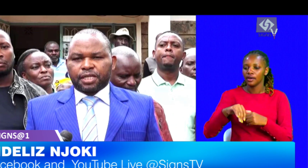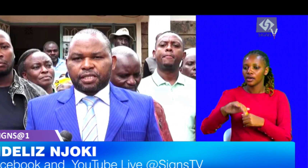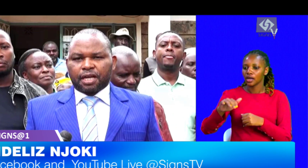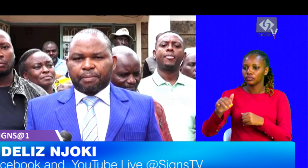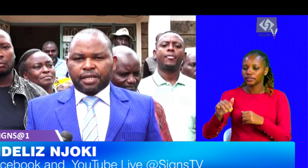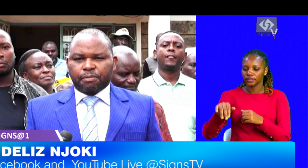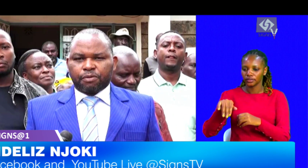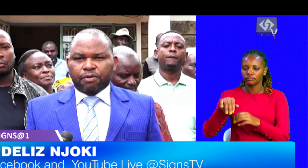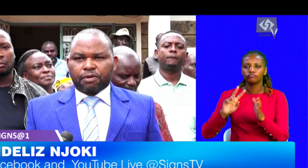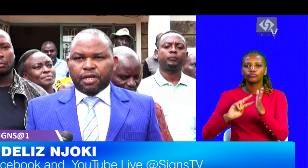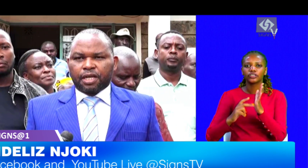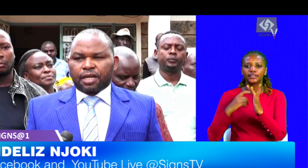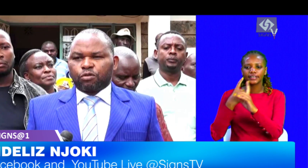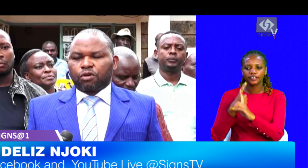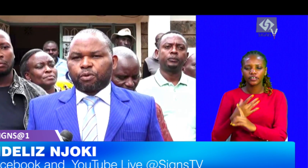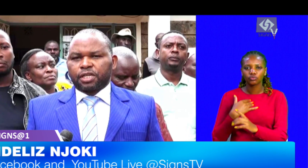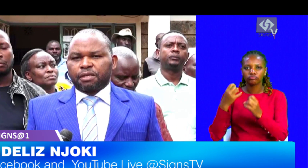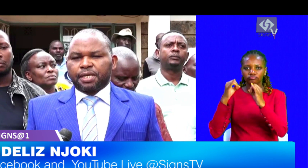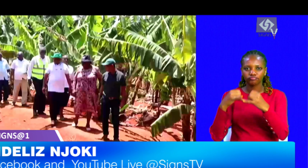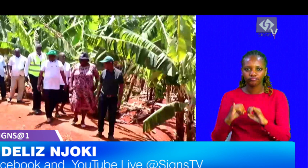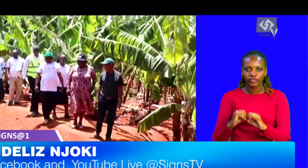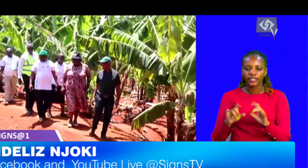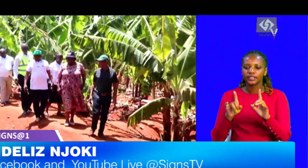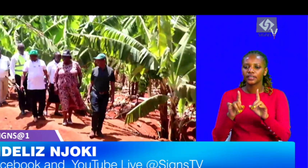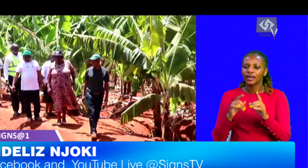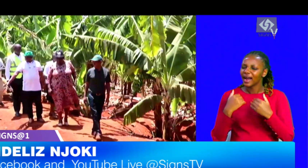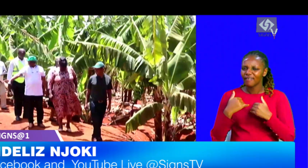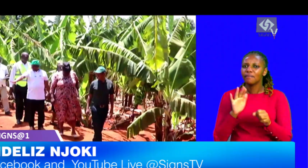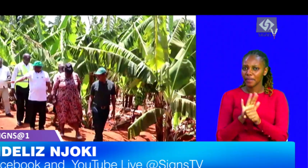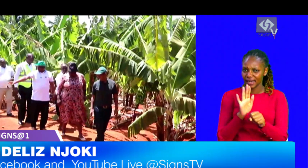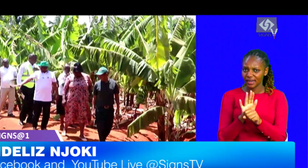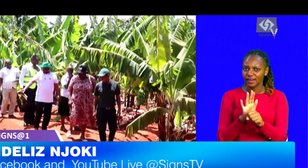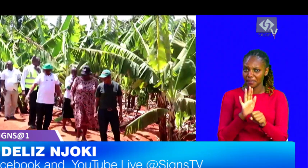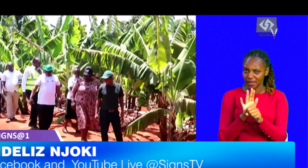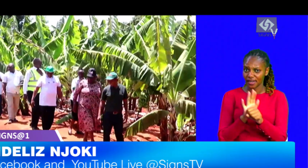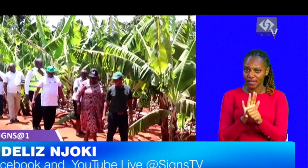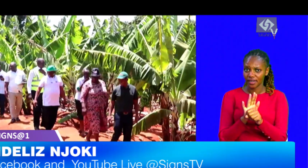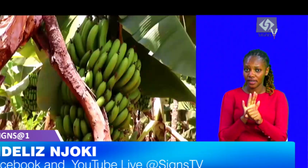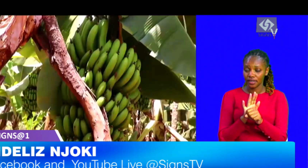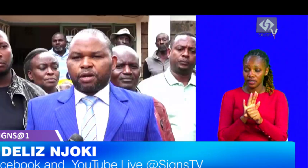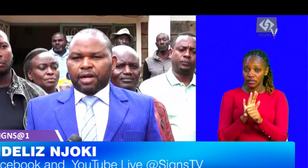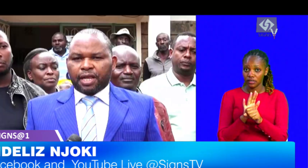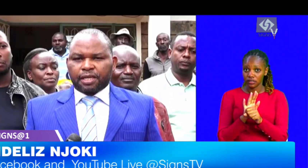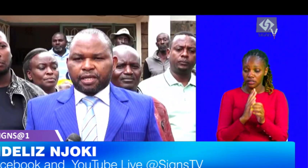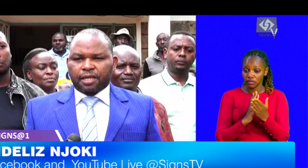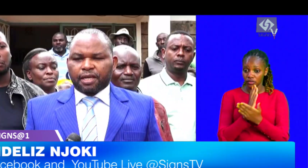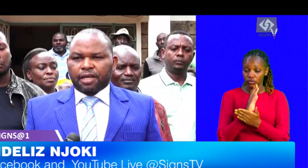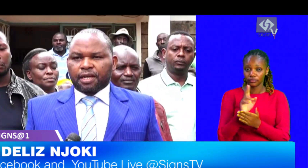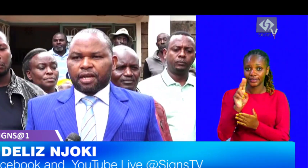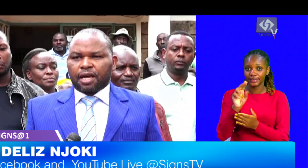project hapa in Embu. Na tuko na project mingi sana zile tumeimplement kupitia huu mradi wa Narok.